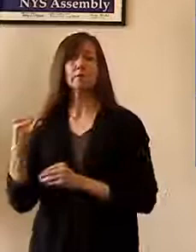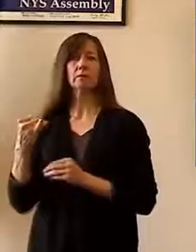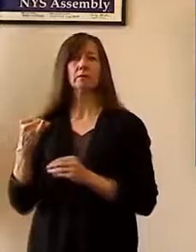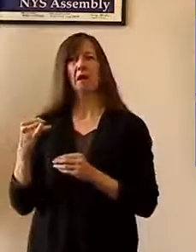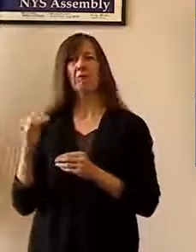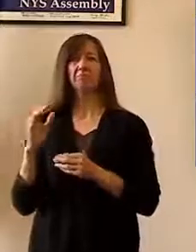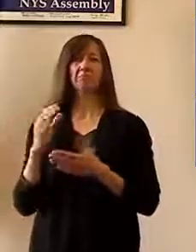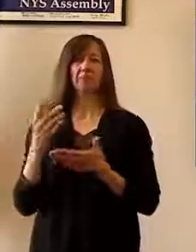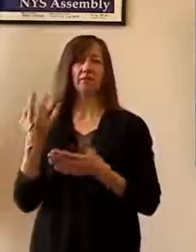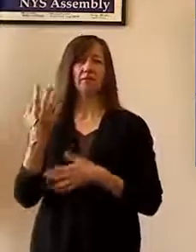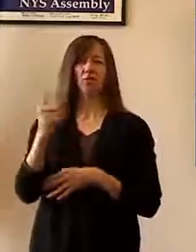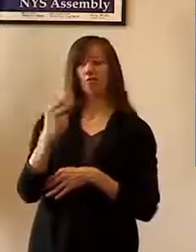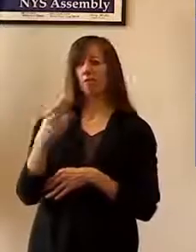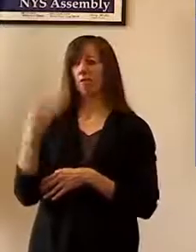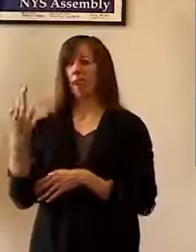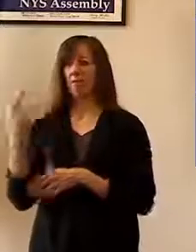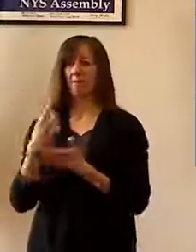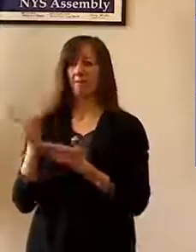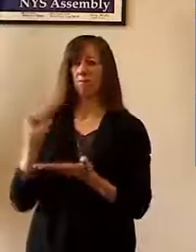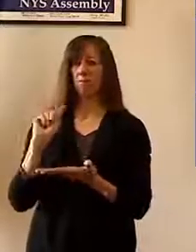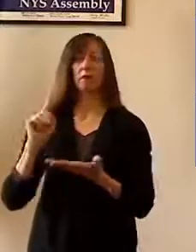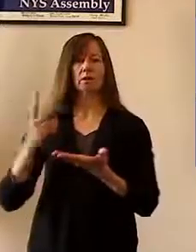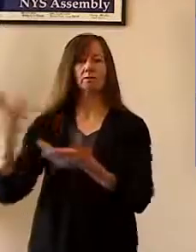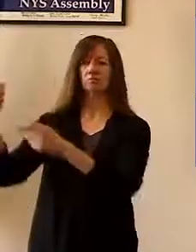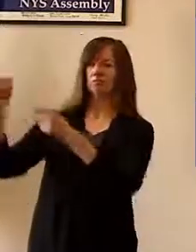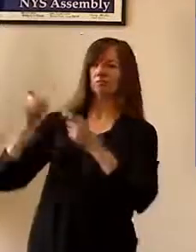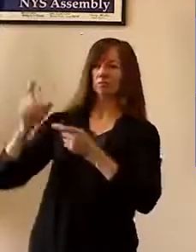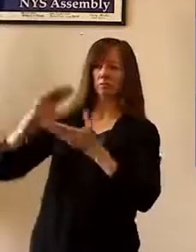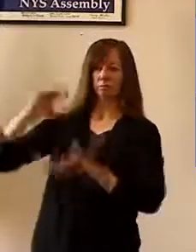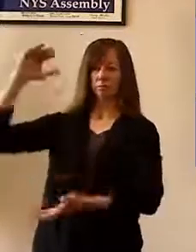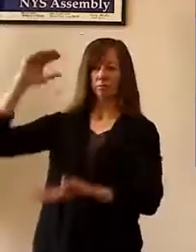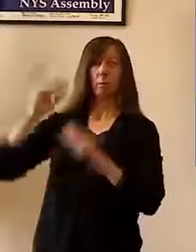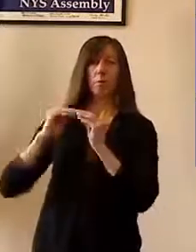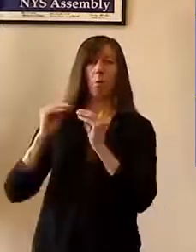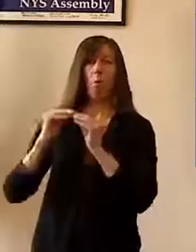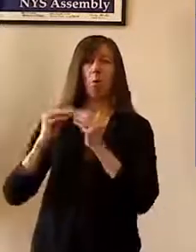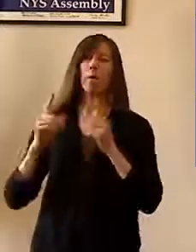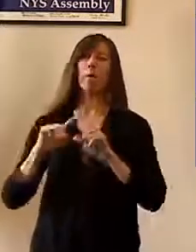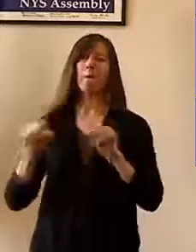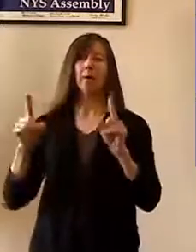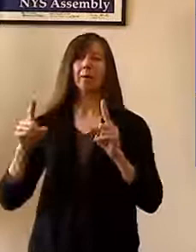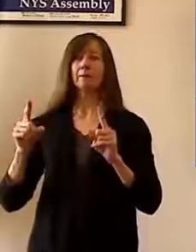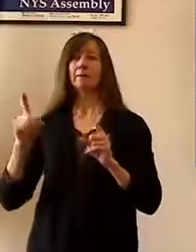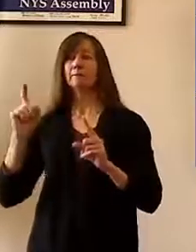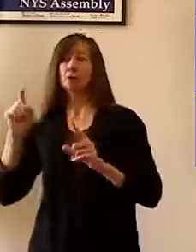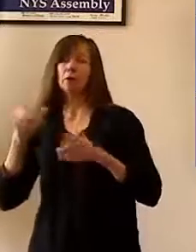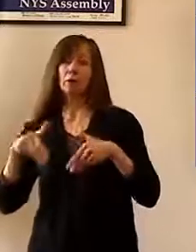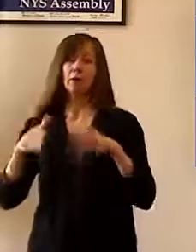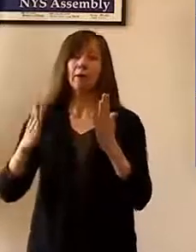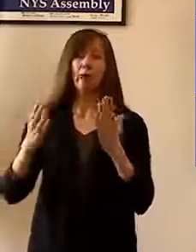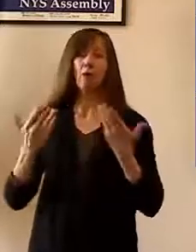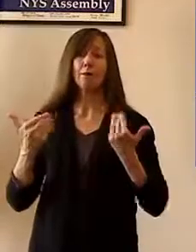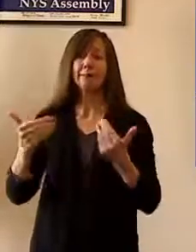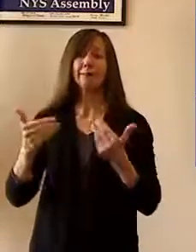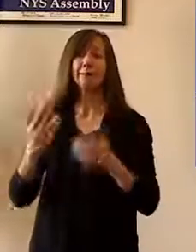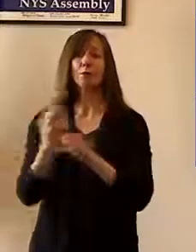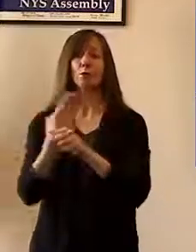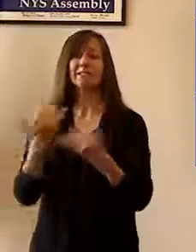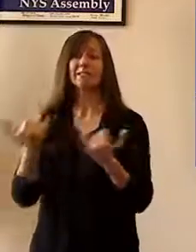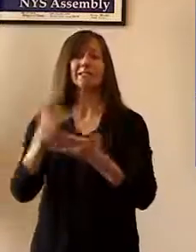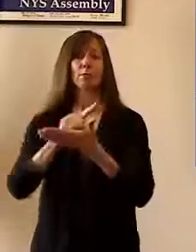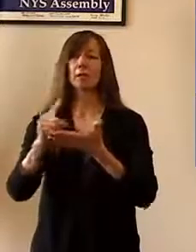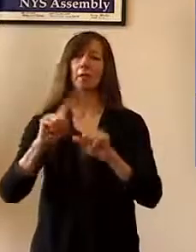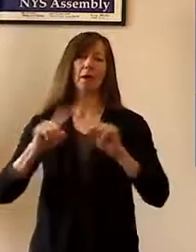have allowed us to use them. They're on pause now, but would have allowed us to use them this week. We all saw a slight reduction, every county, in the Moderna